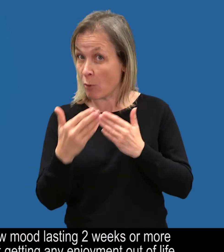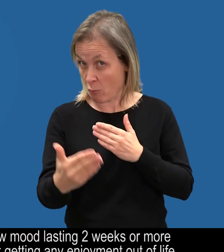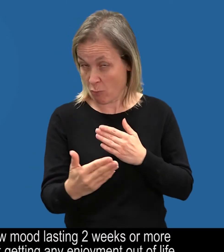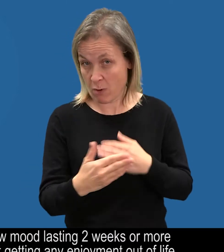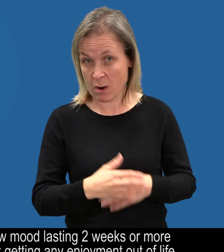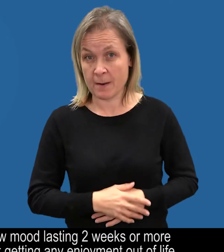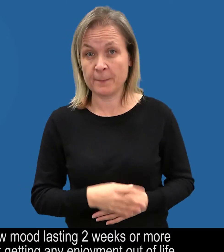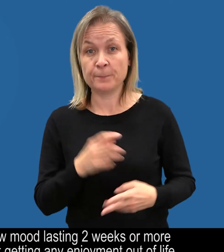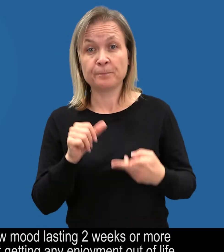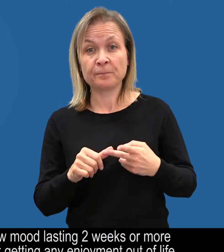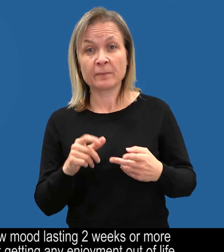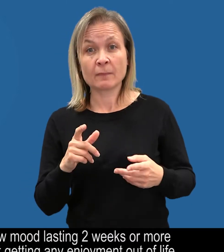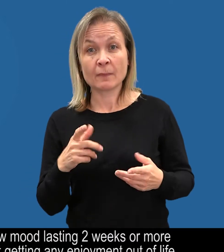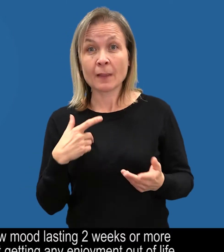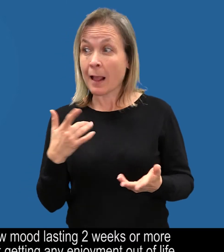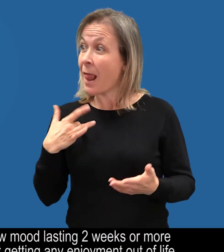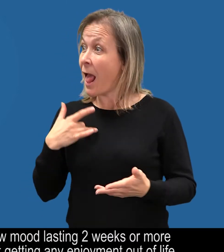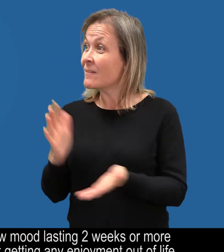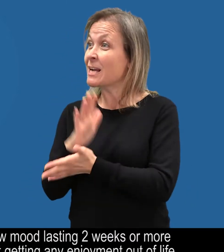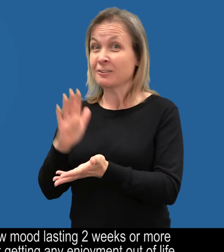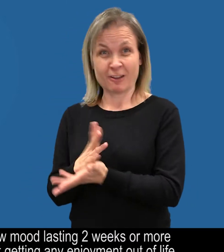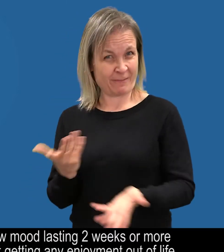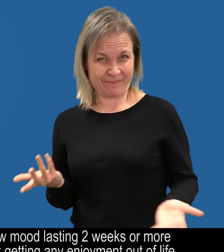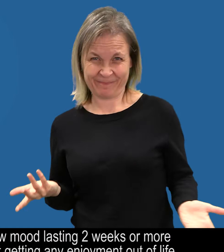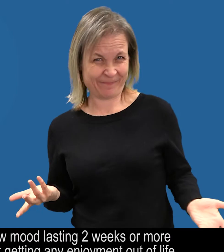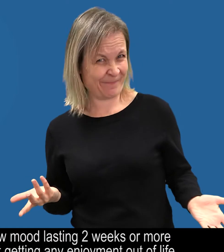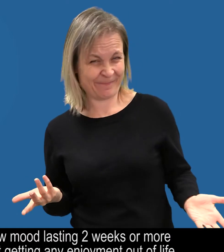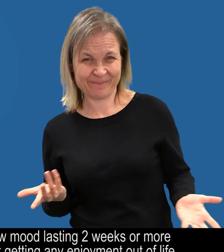not getting any enjoyment out of life,